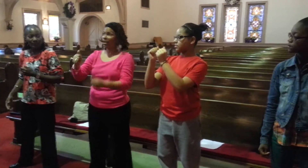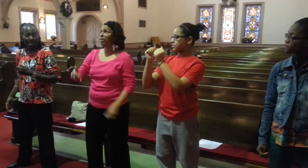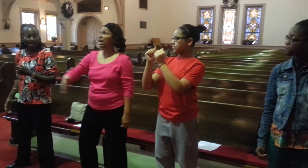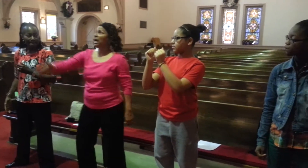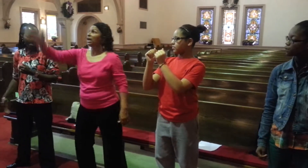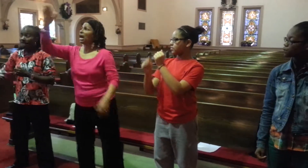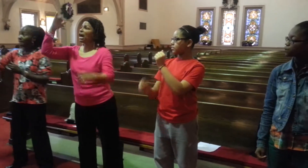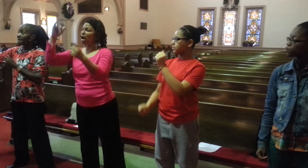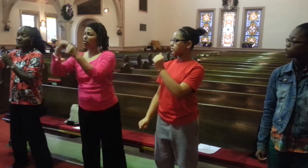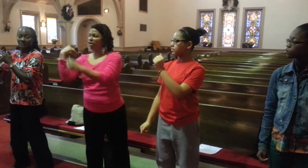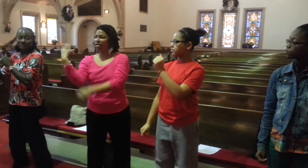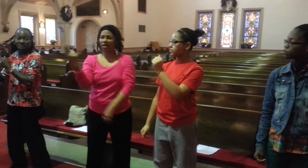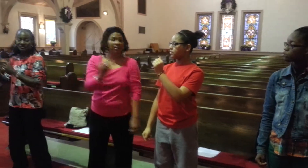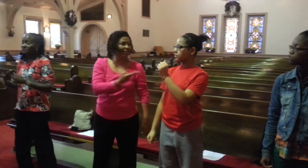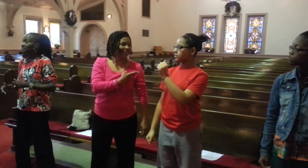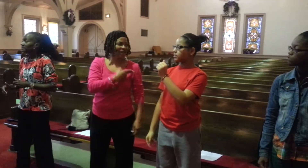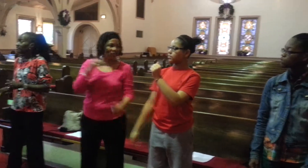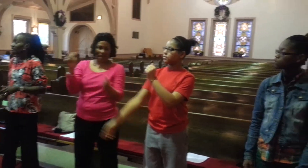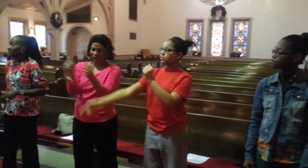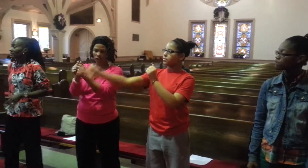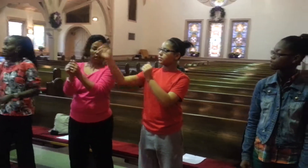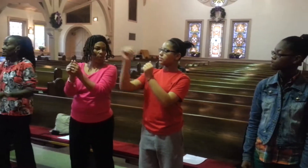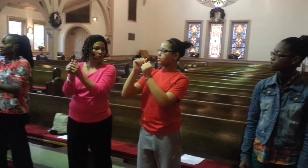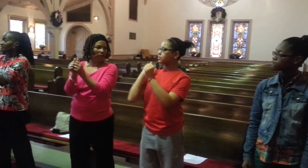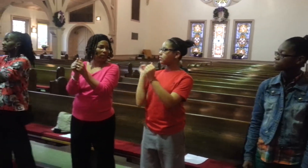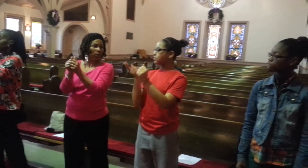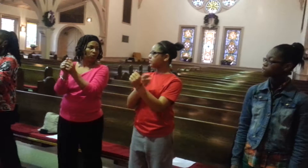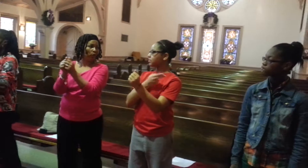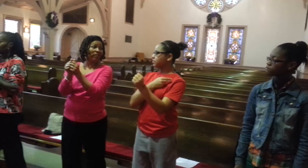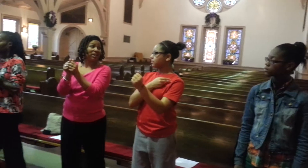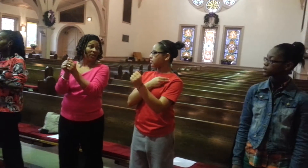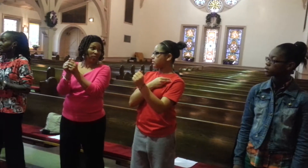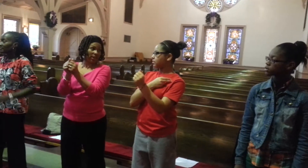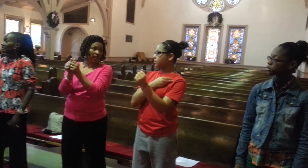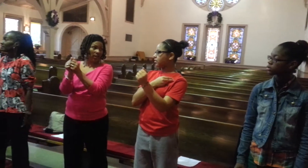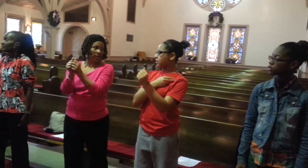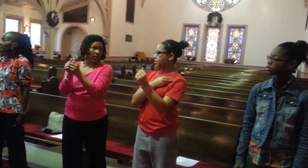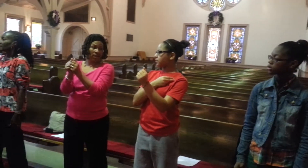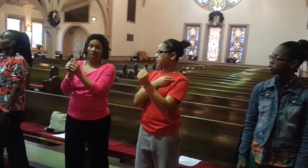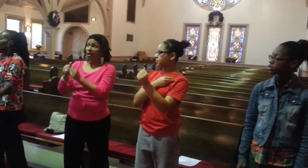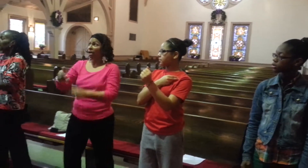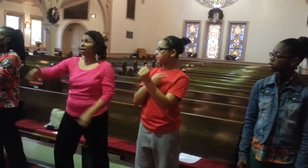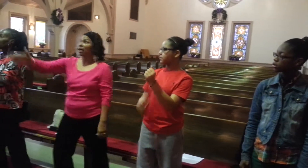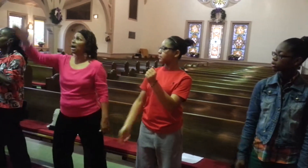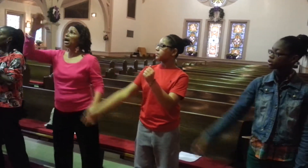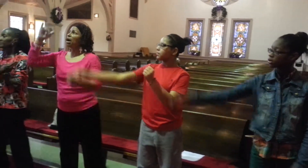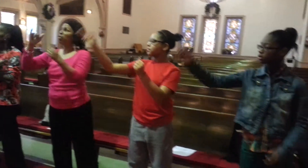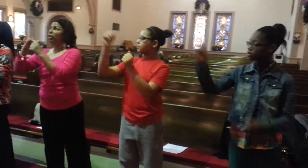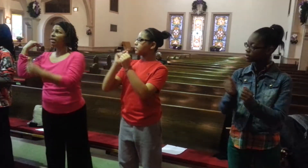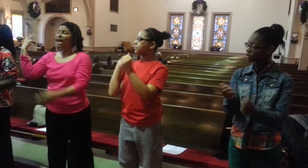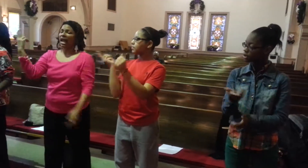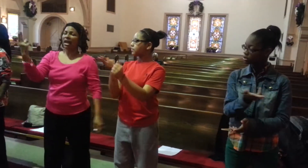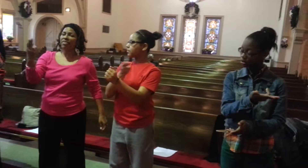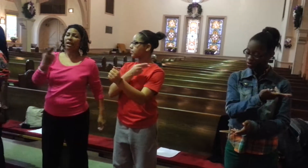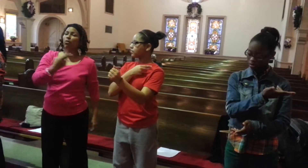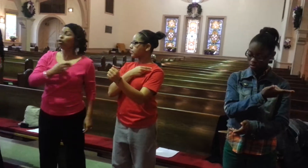be God with us. It's never going to actually come all the way closed. You don't have time for that. God with, and then when you